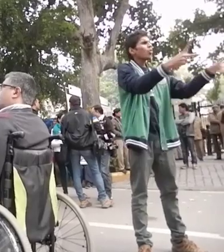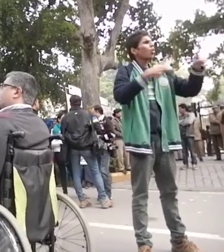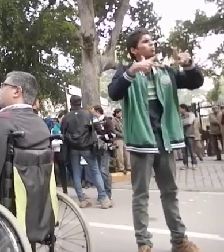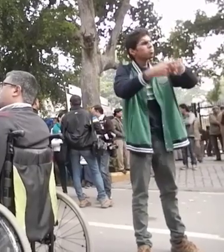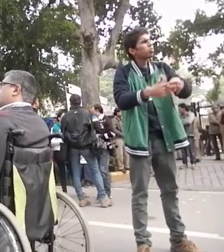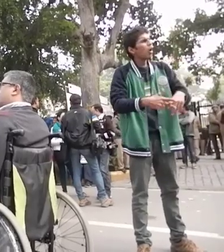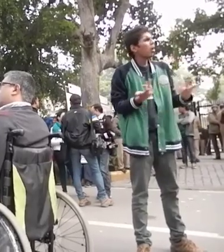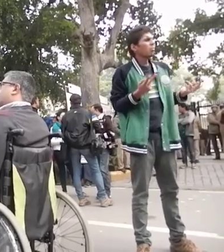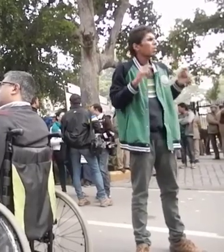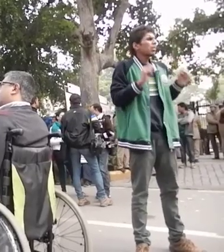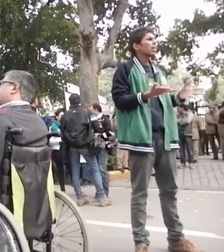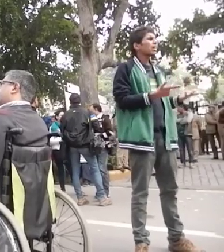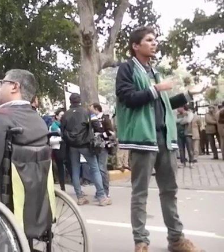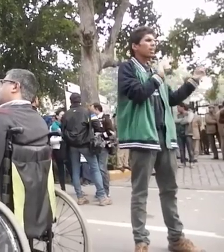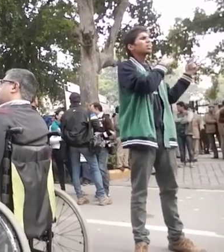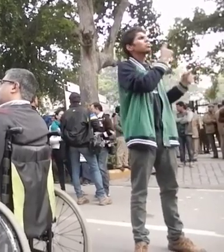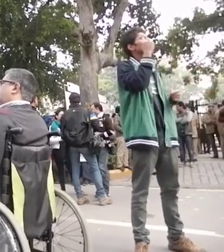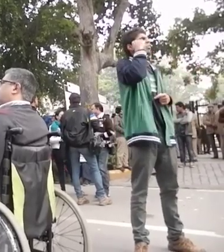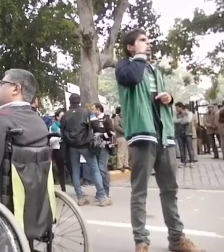and out of their own ignorance.